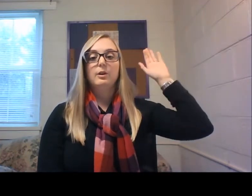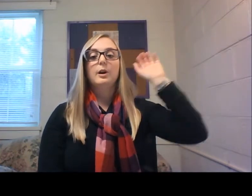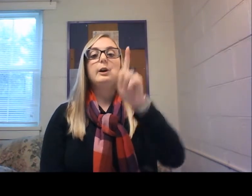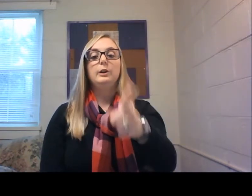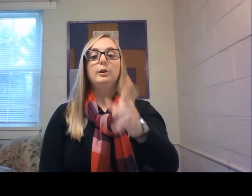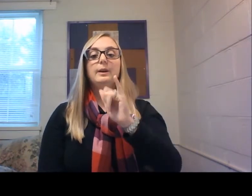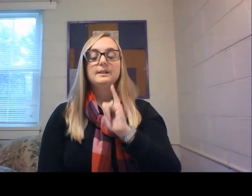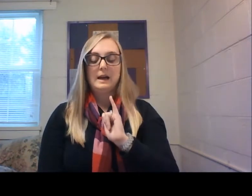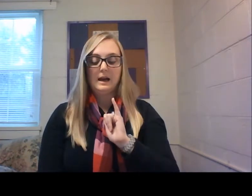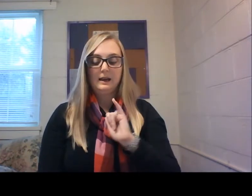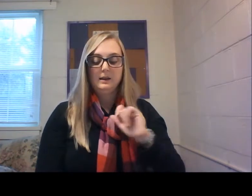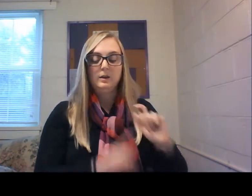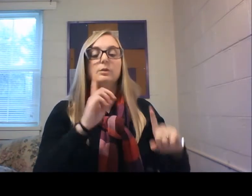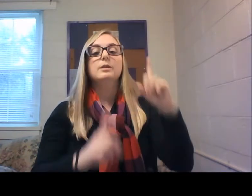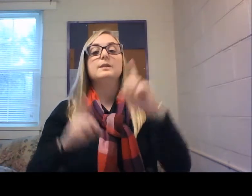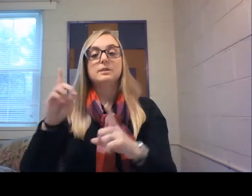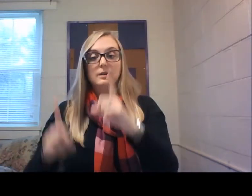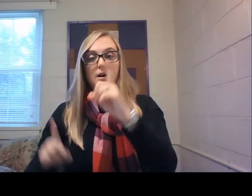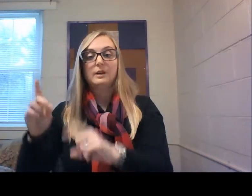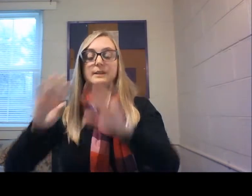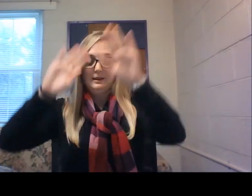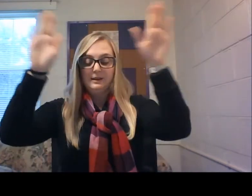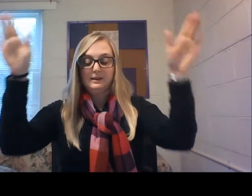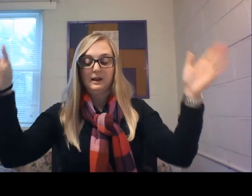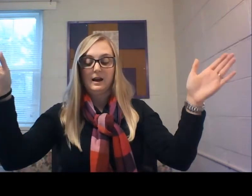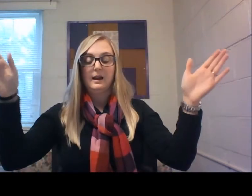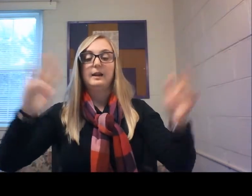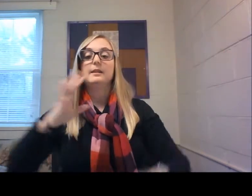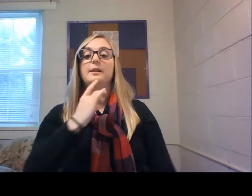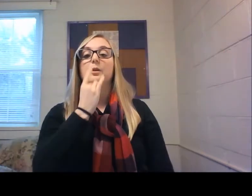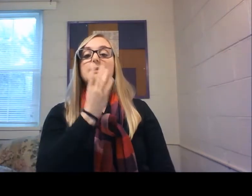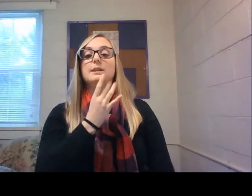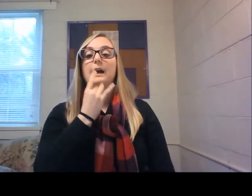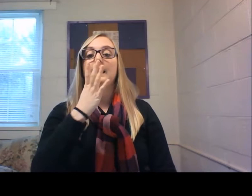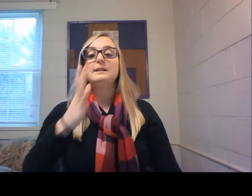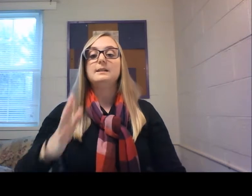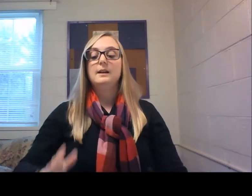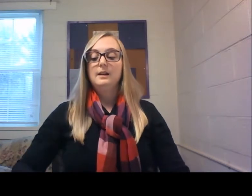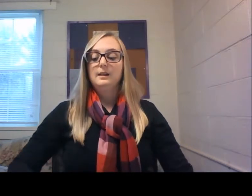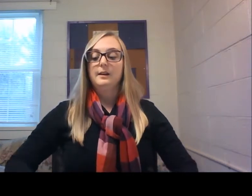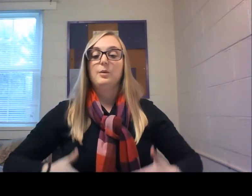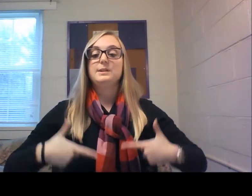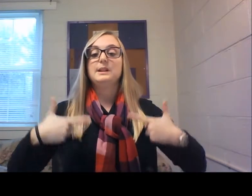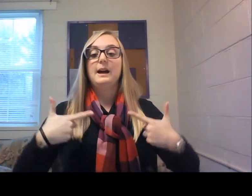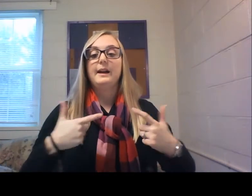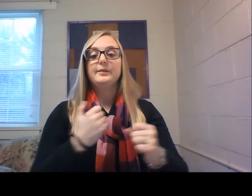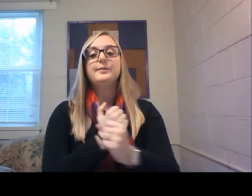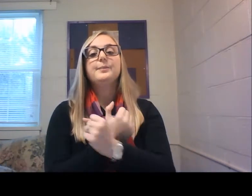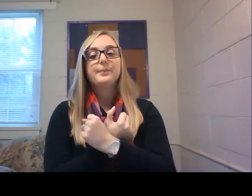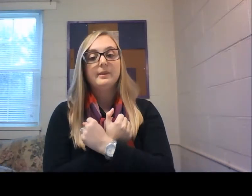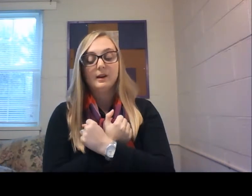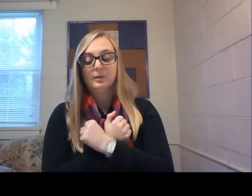Before you and I, or the stars in the sky, there was light, there was life, there was